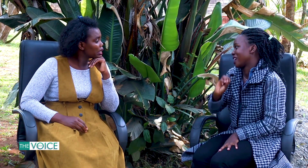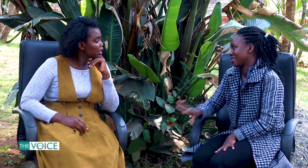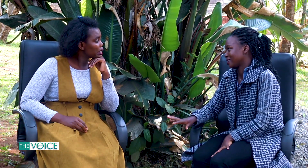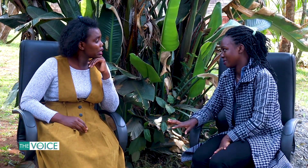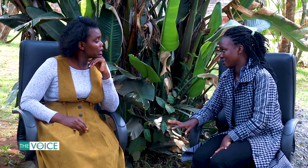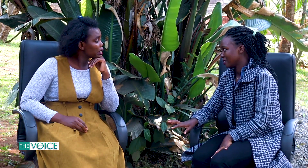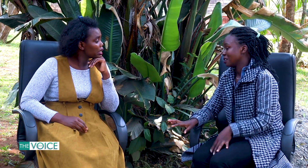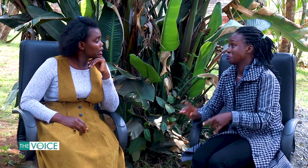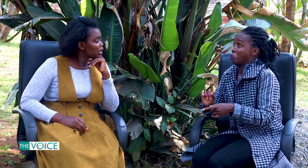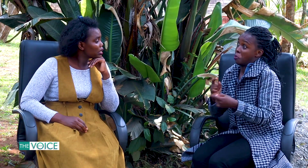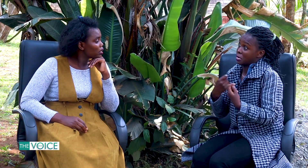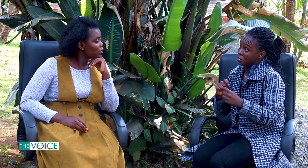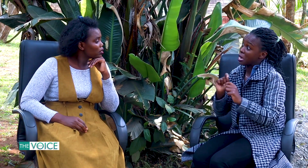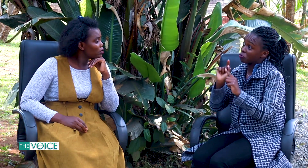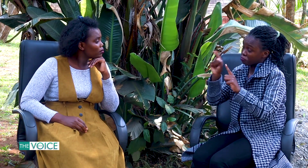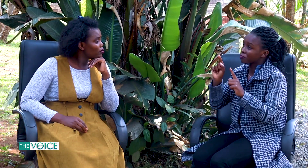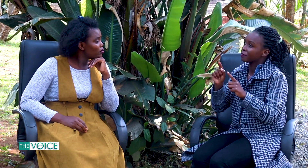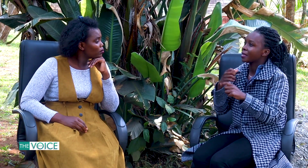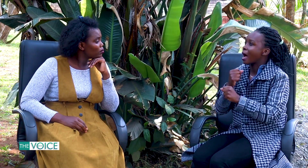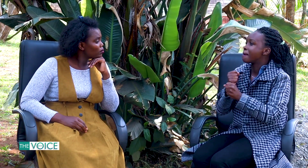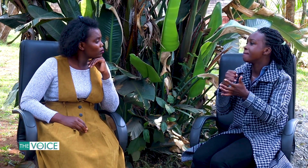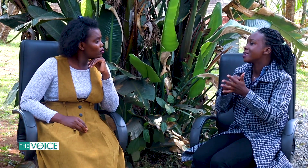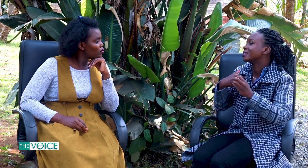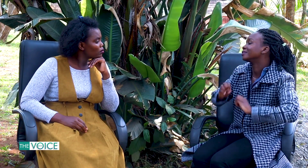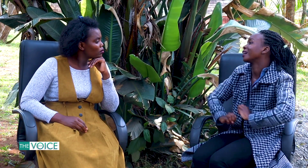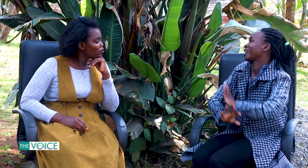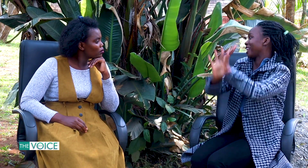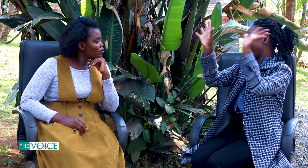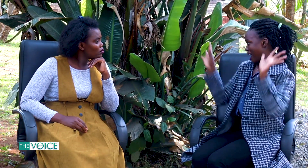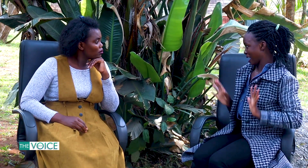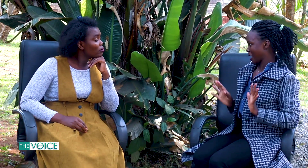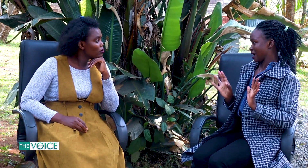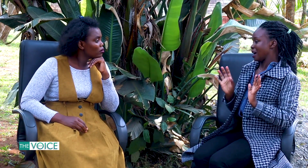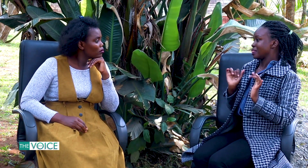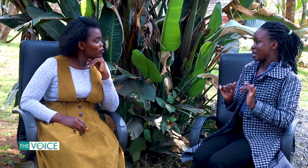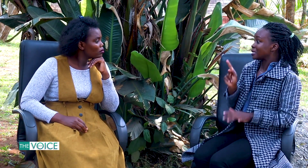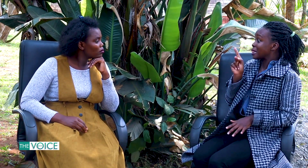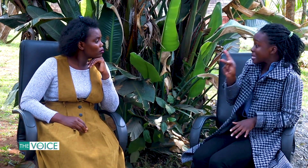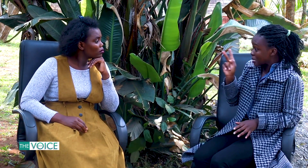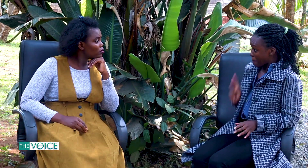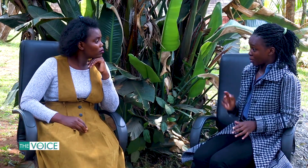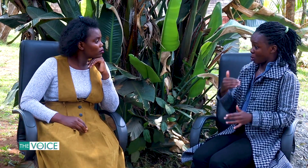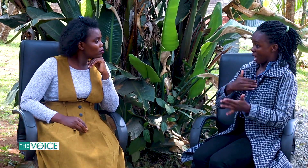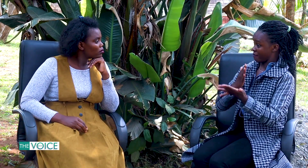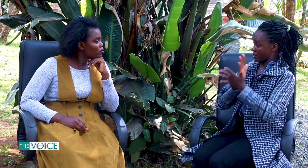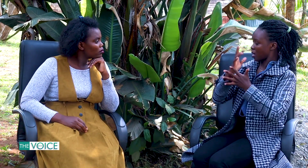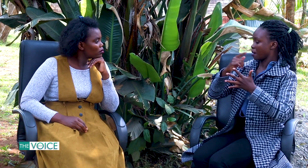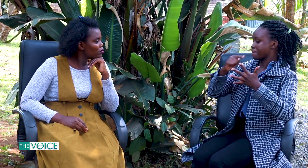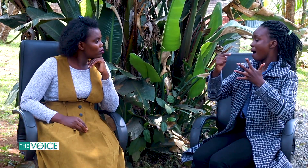arrested, but she was kept there because she has a disability and she could not even create a defense for herself, and that's how she has